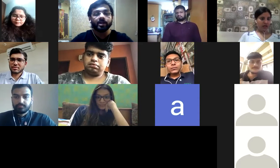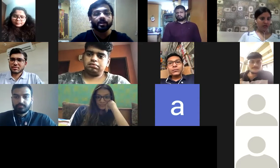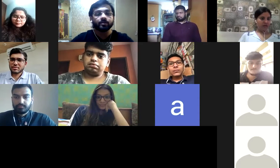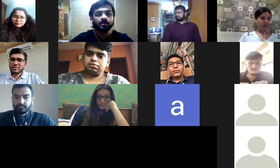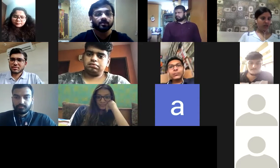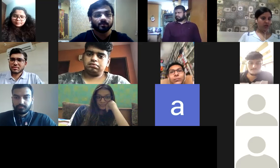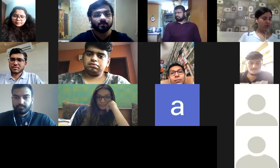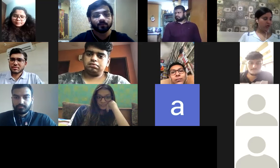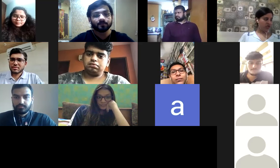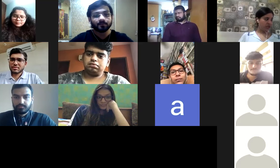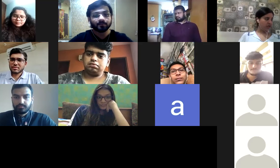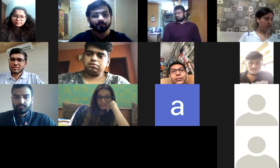continue.